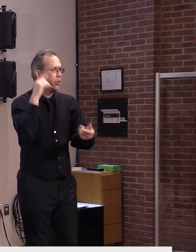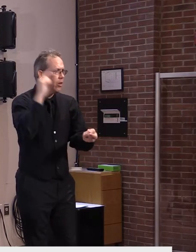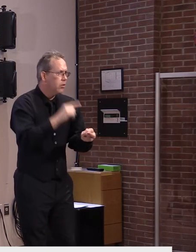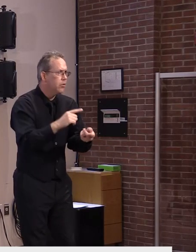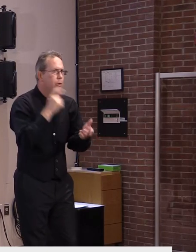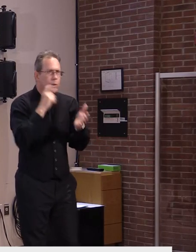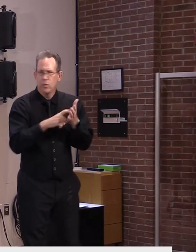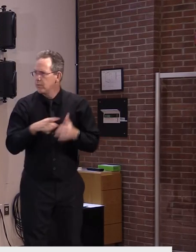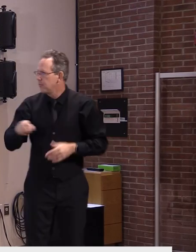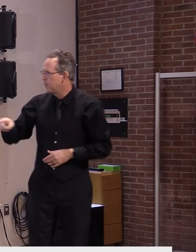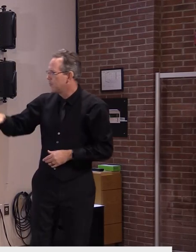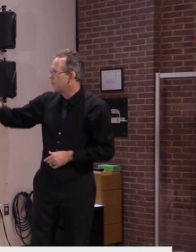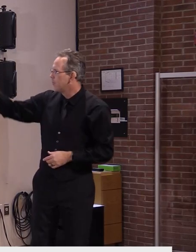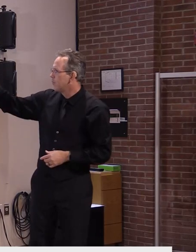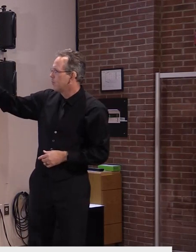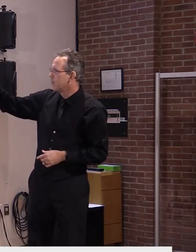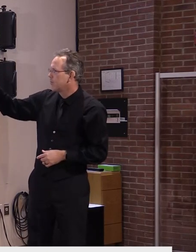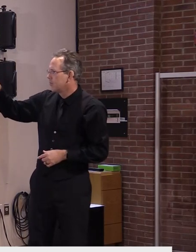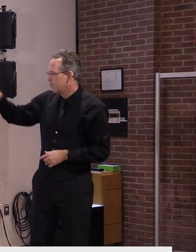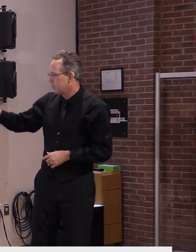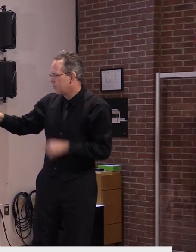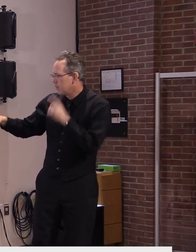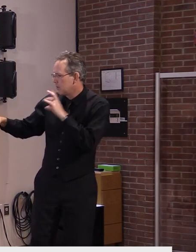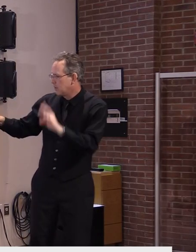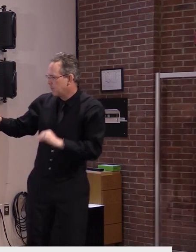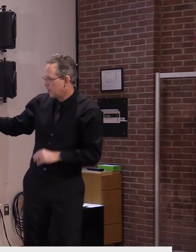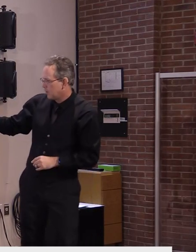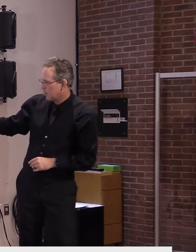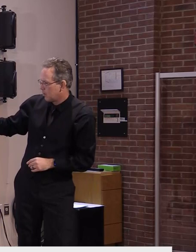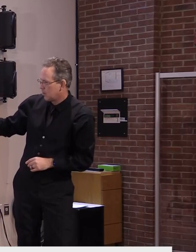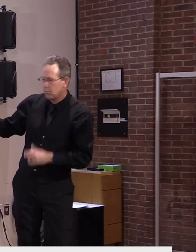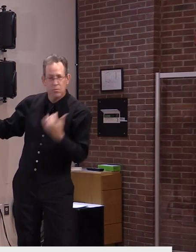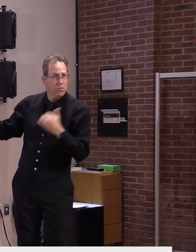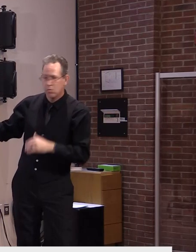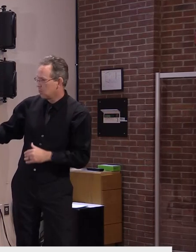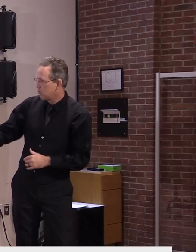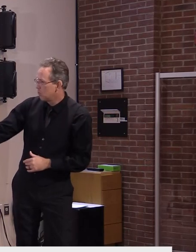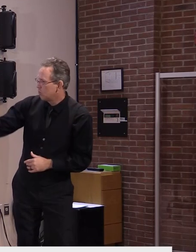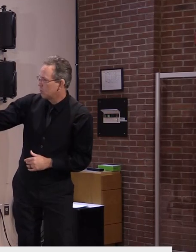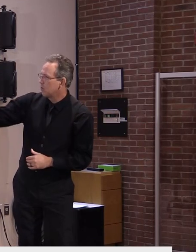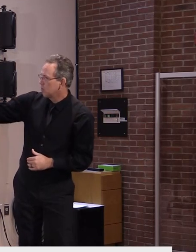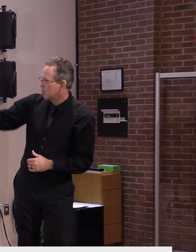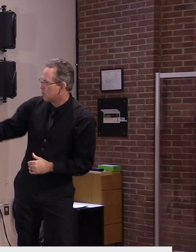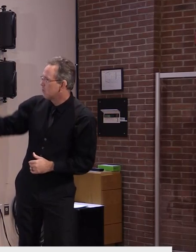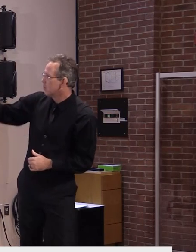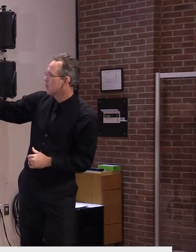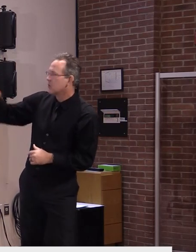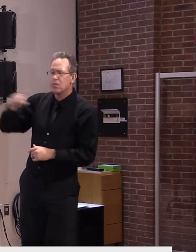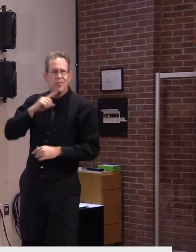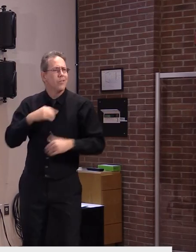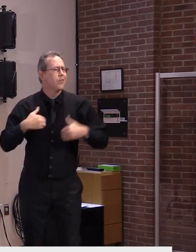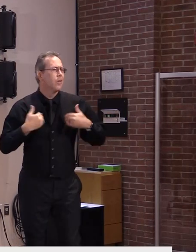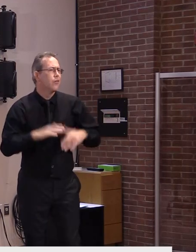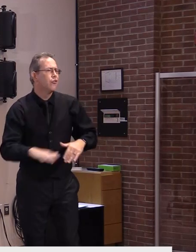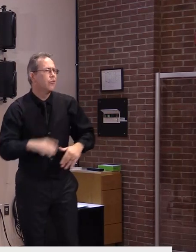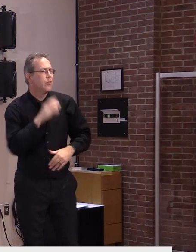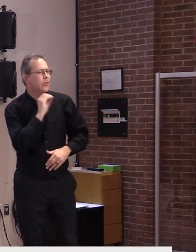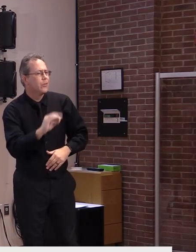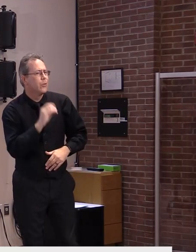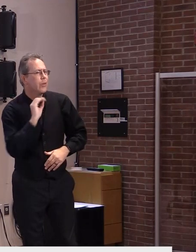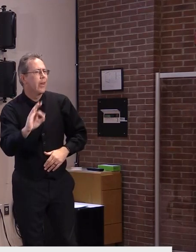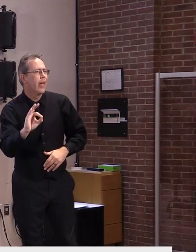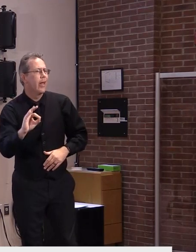different age groups and the cases that we're seeing, you can see that the 70-year-olds and the 80-year-olds and over did see their cases go up this week as